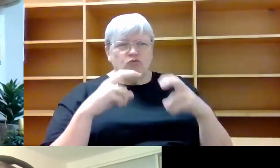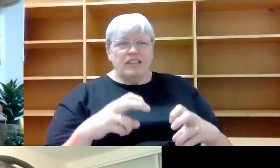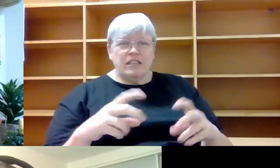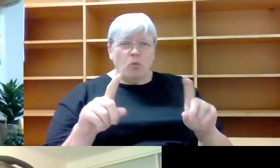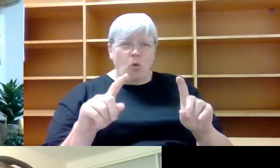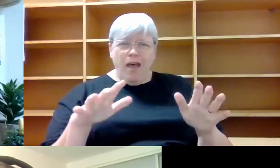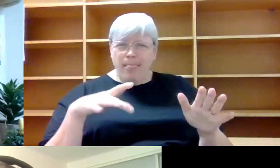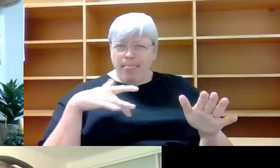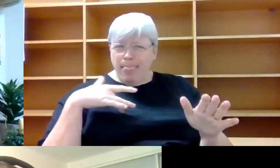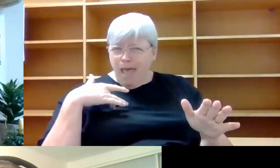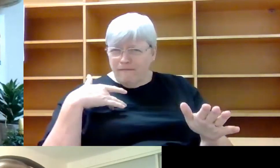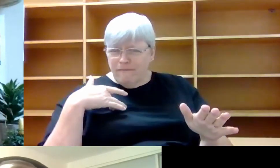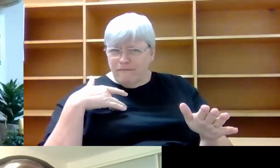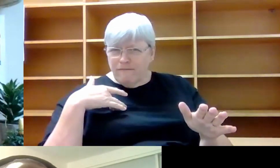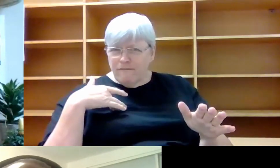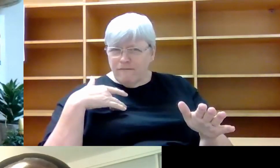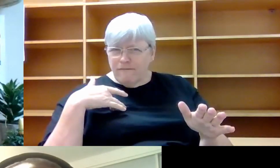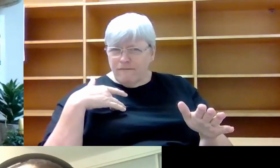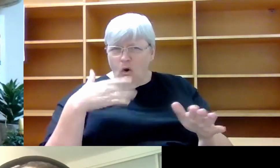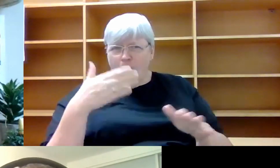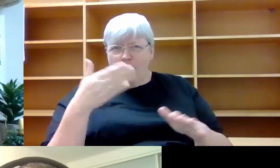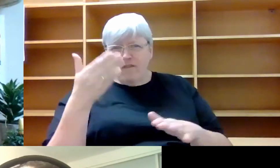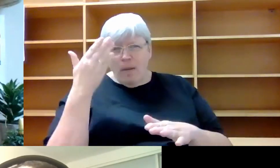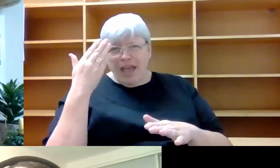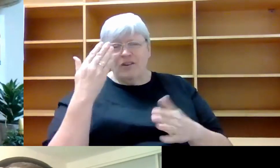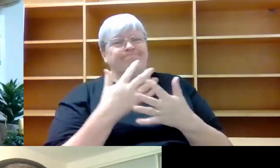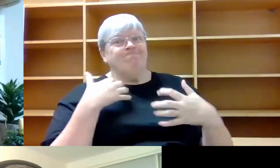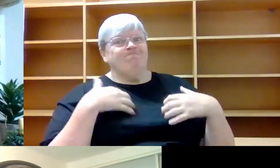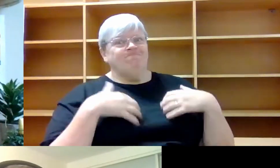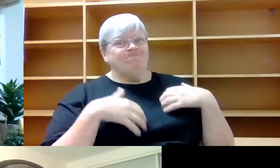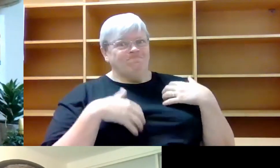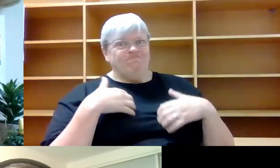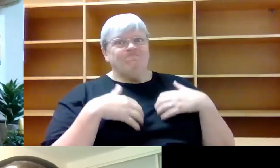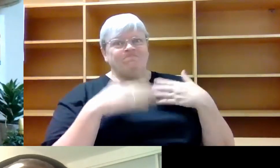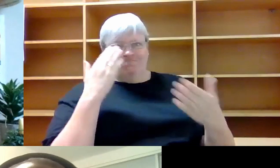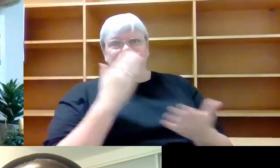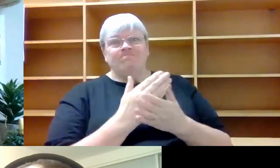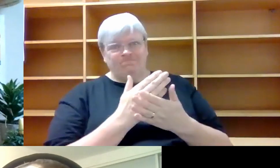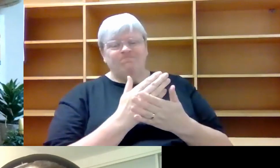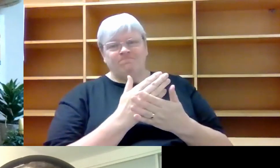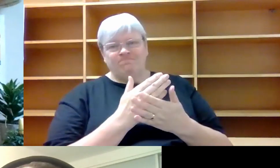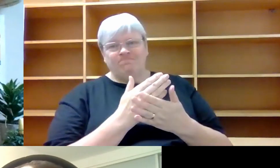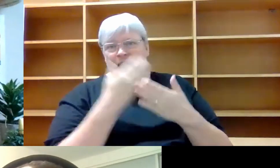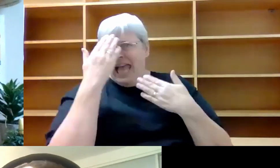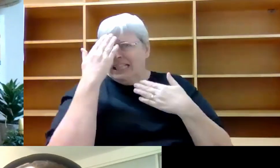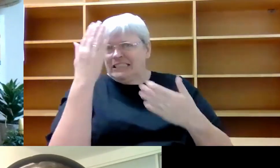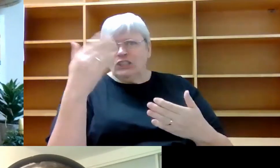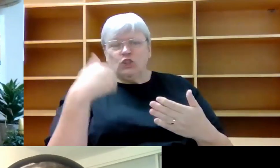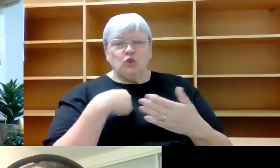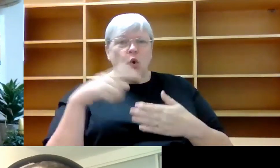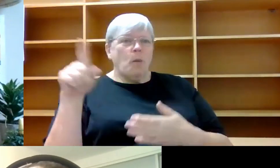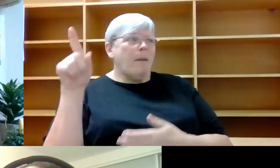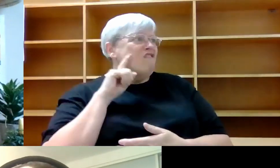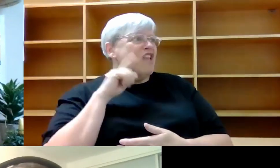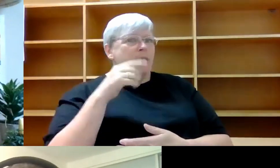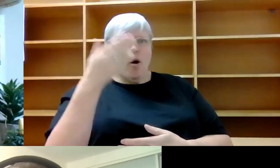the piratical life? Oh, it's fascinating. It really is. I mean, I wasn't even aware that they were female pirates